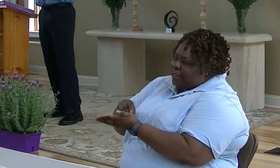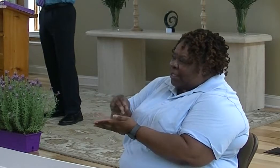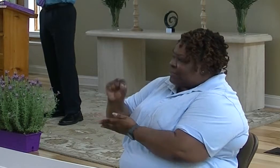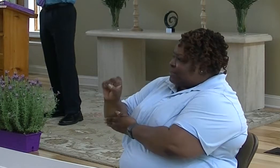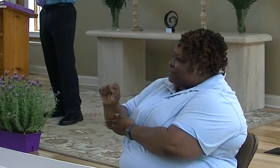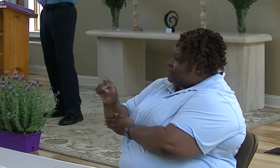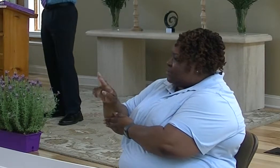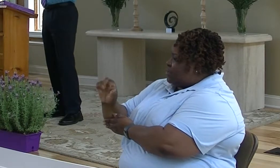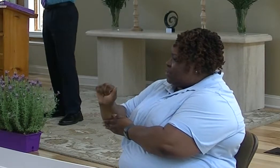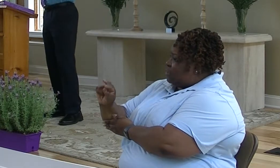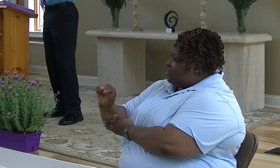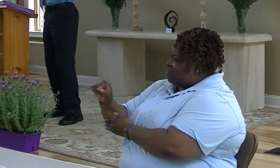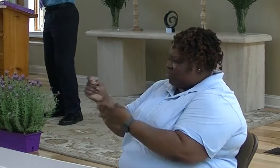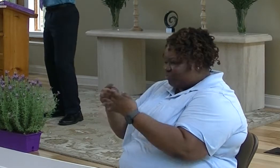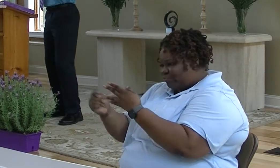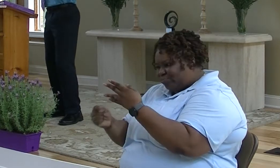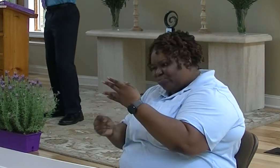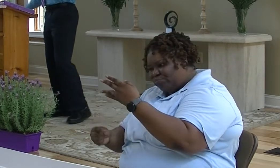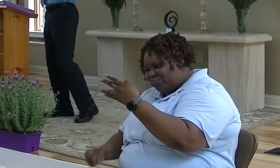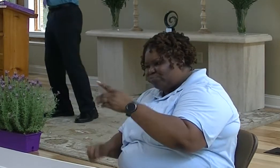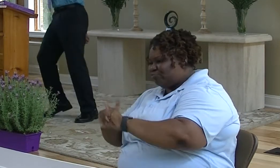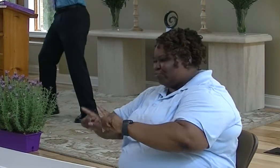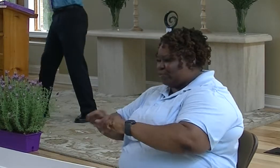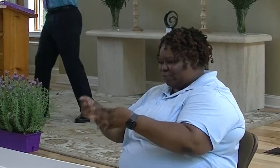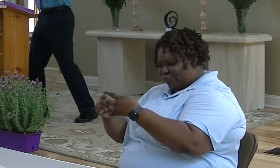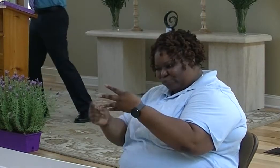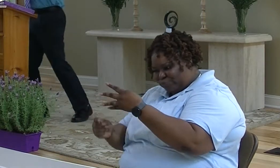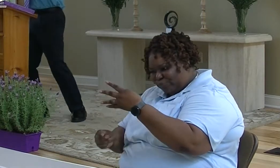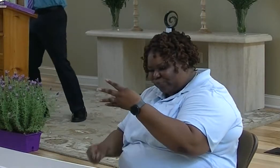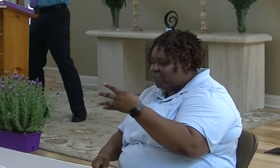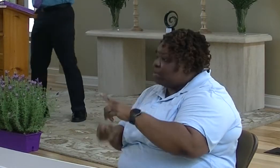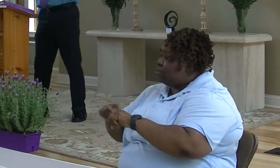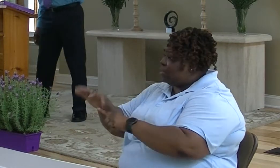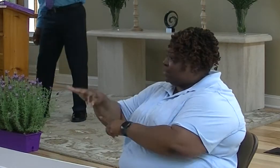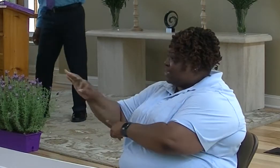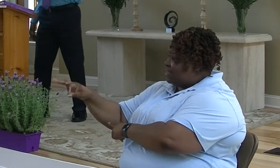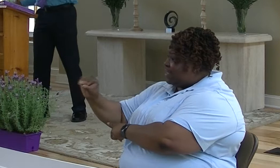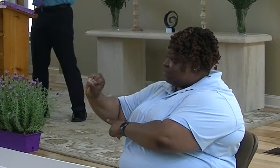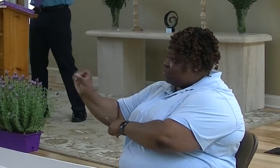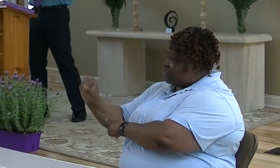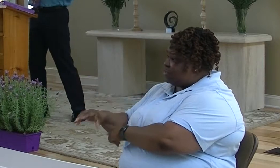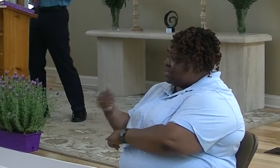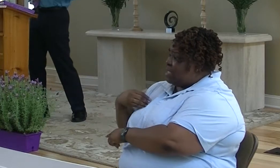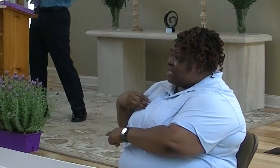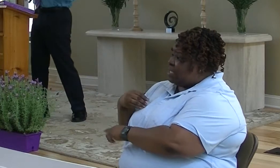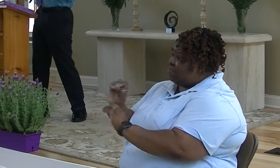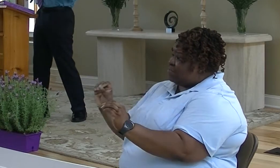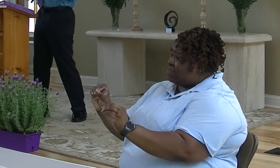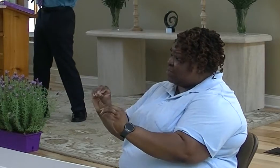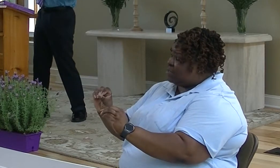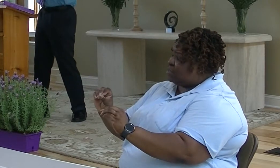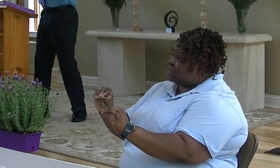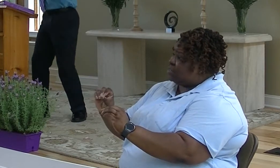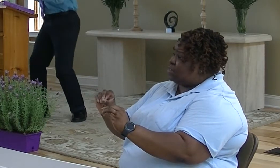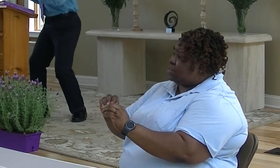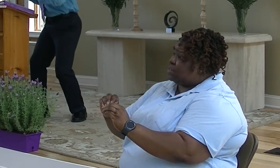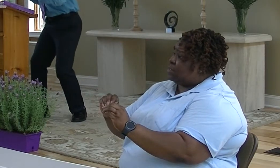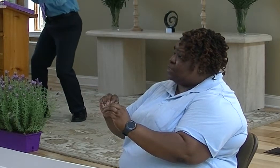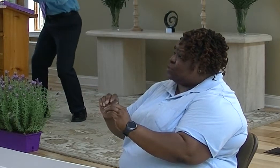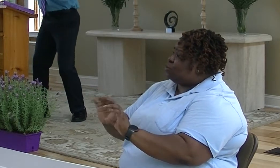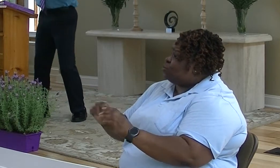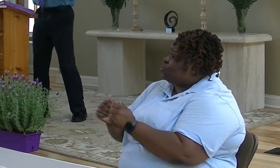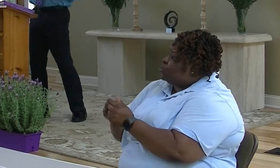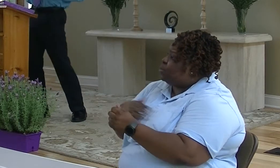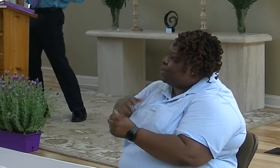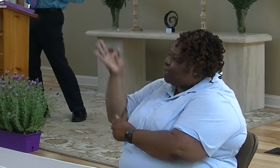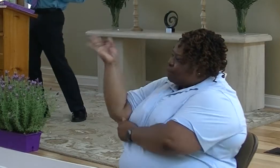the knot is in your tie. They give all kind of reasons. And 99% of them have nothing to do with the message. Because I would understand if people